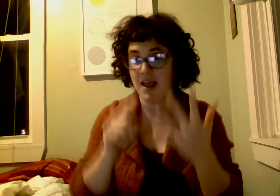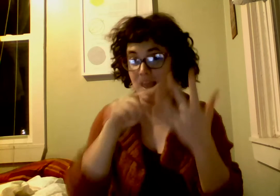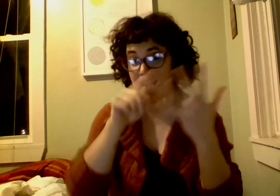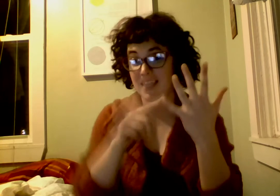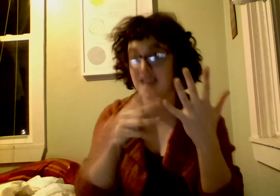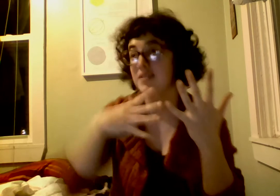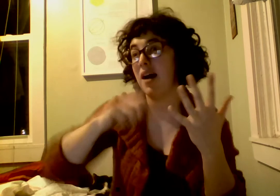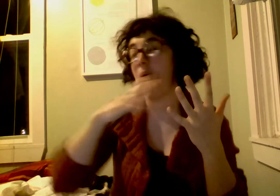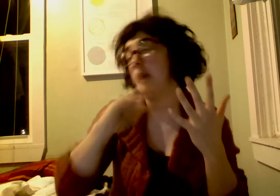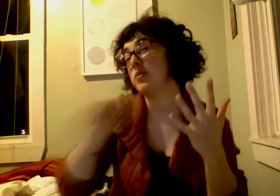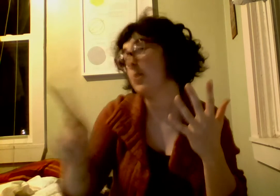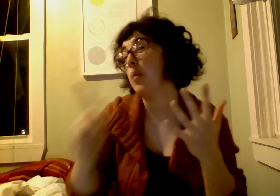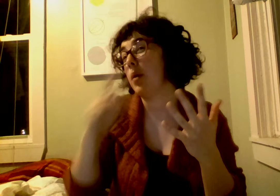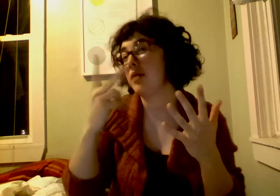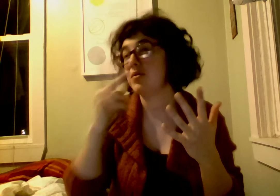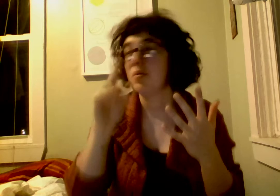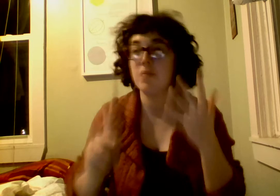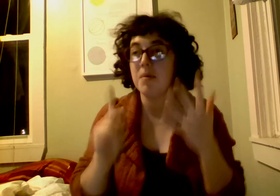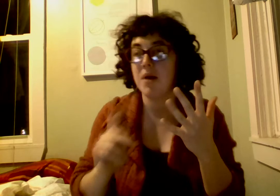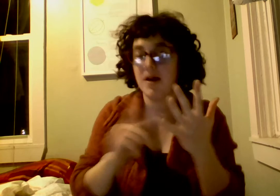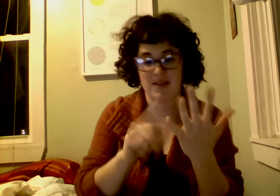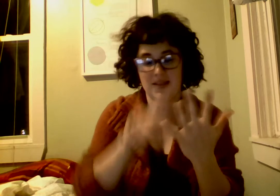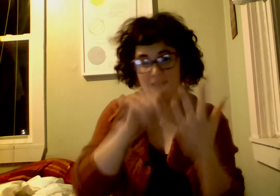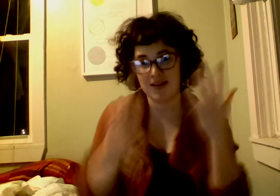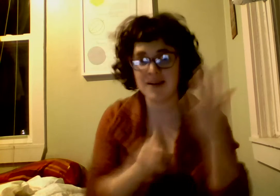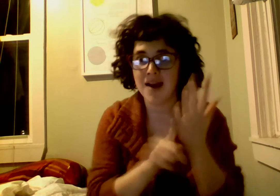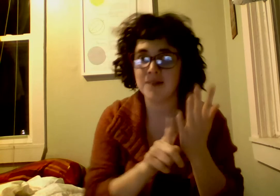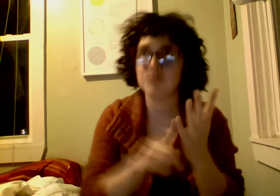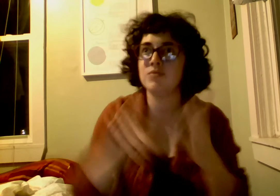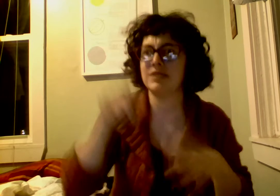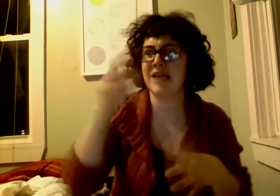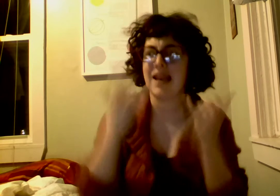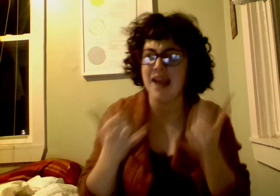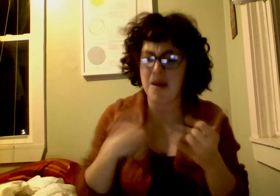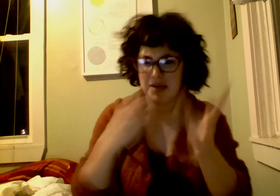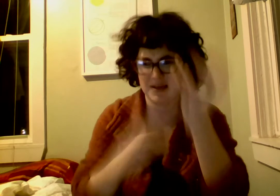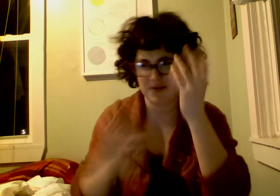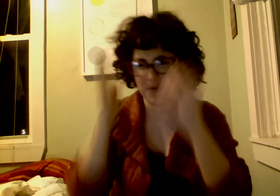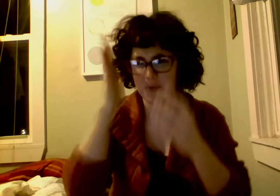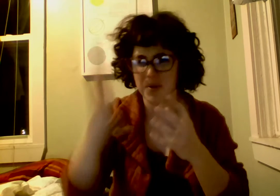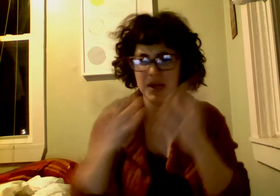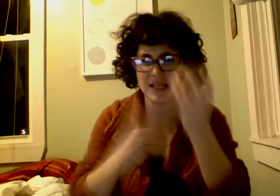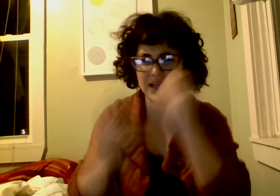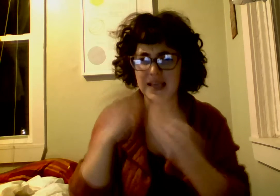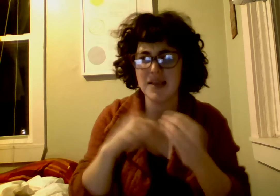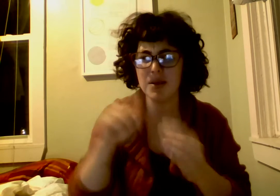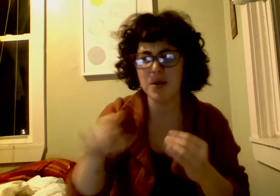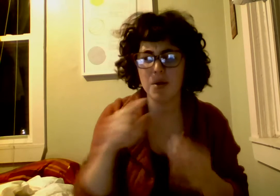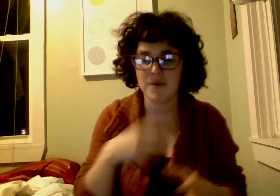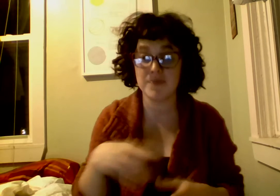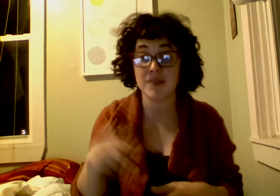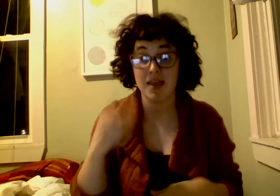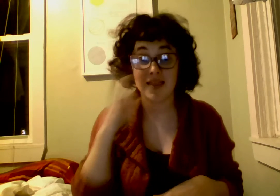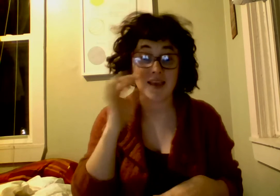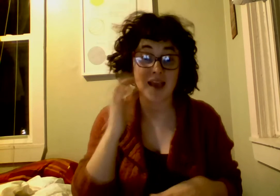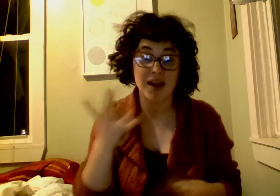you. And he ate the 5 birds in the flock. So it keeps on going. Next to me, 7 girls dancing, the old lady with a pink parasol, the